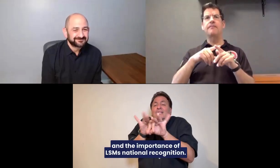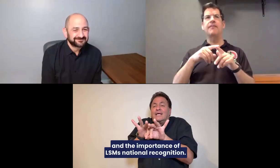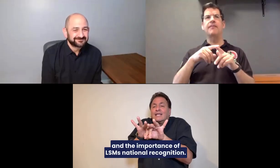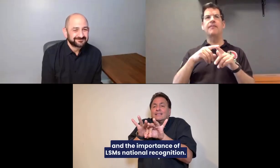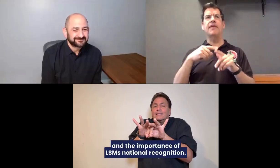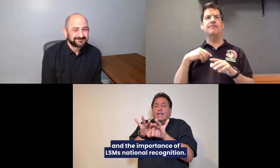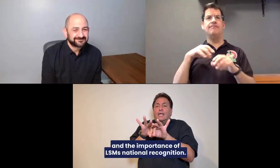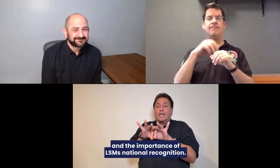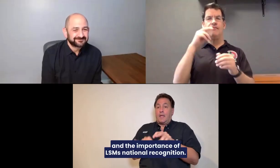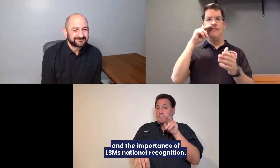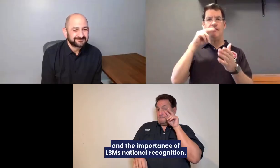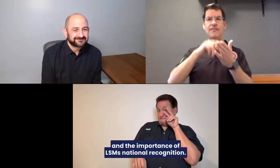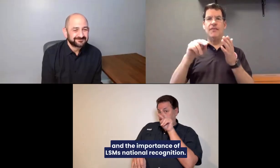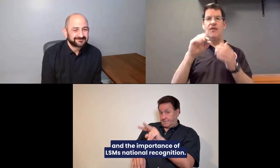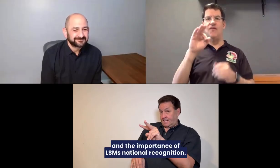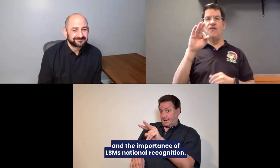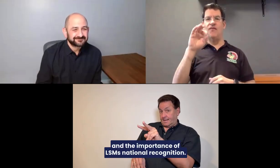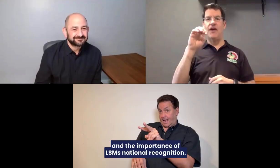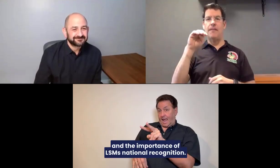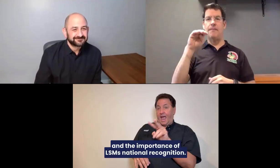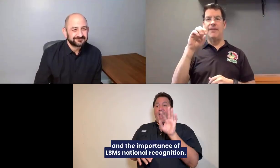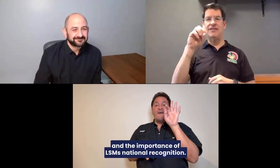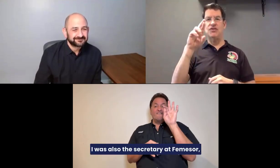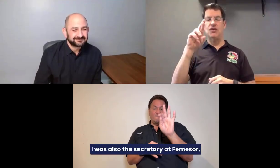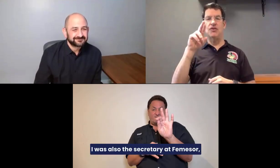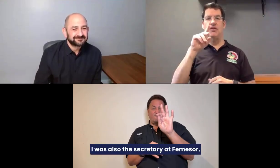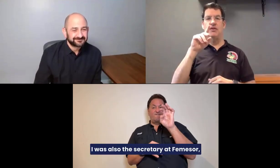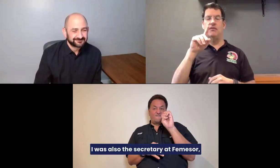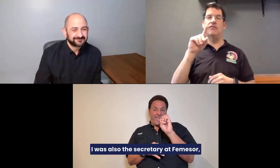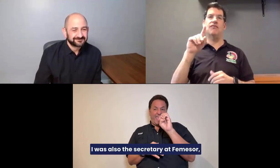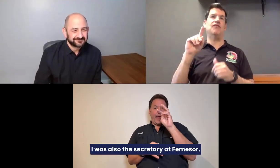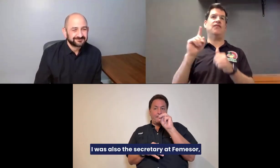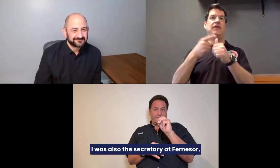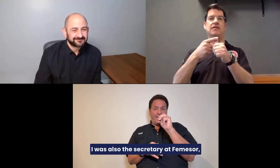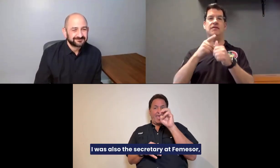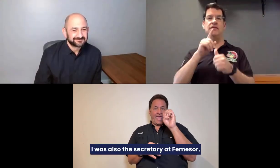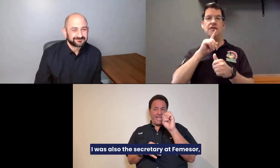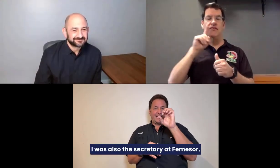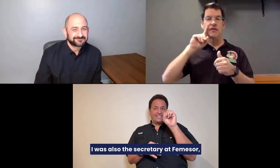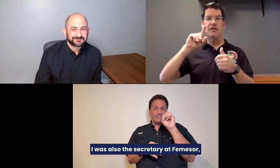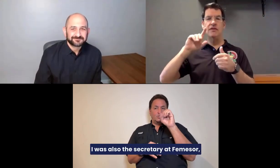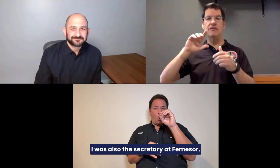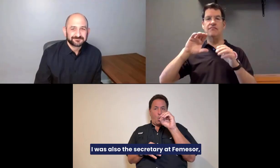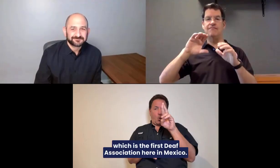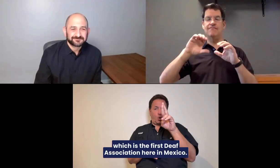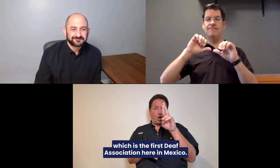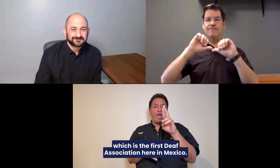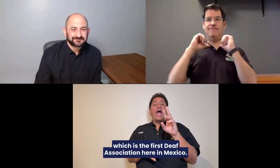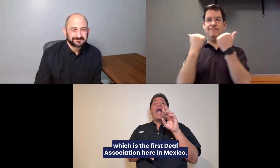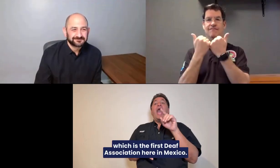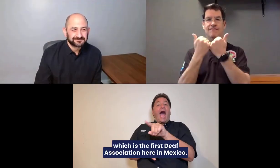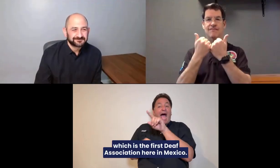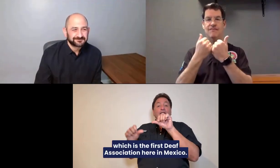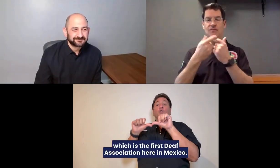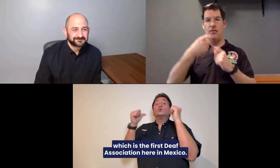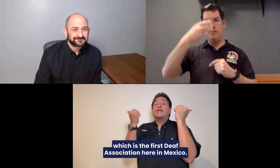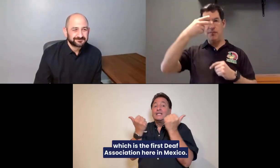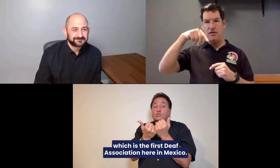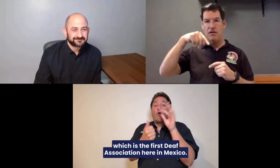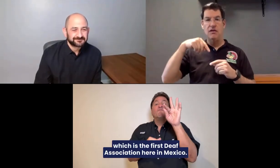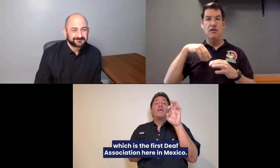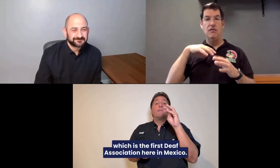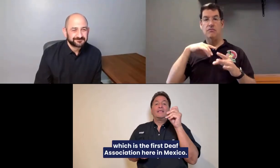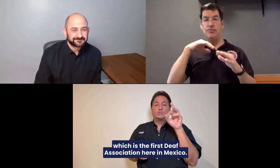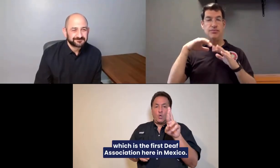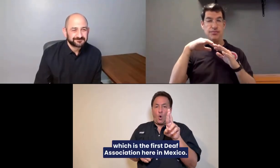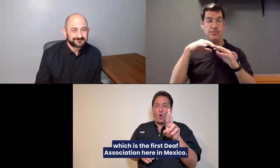importance of LSM's national recognition. I was also the secretary at FEMESOR, which is the first deaf association here